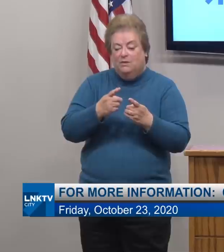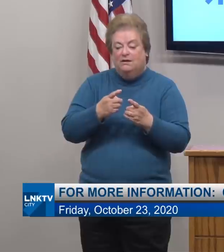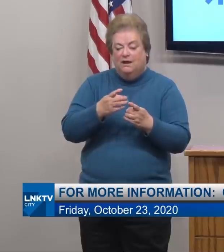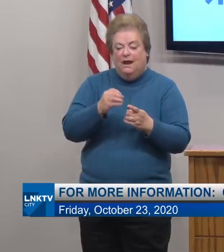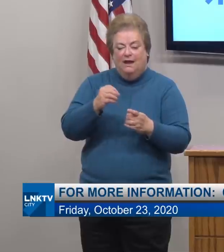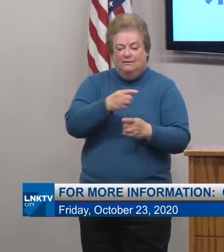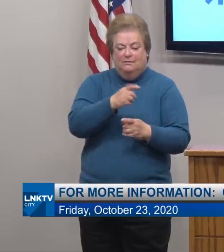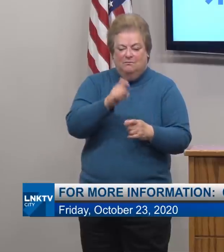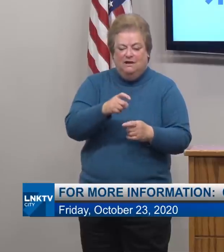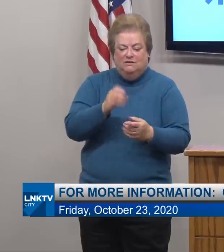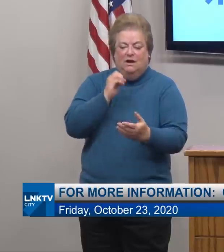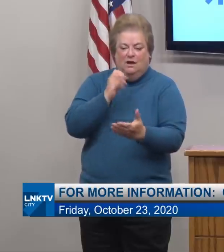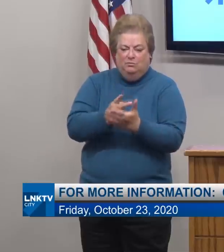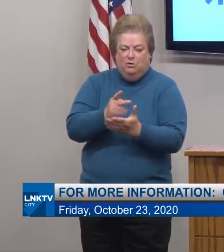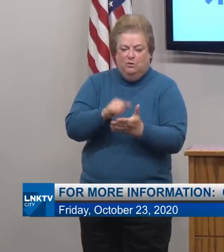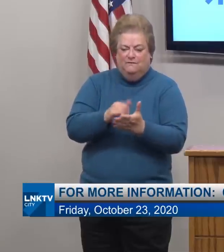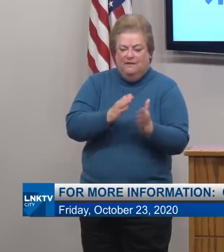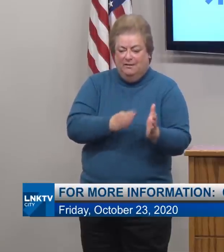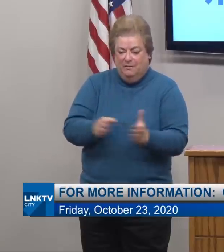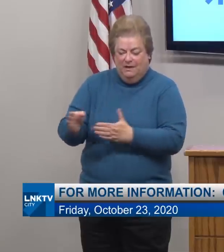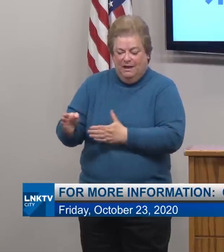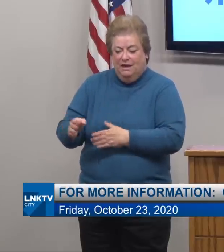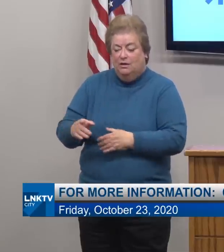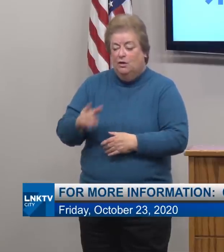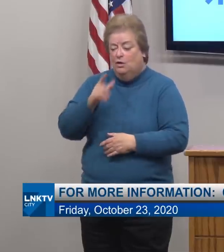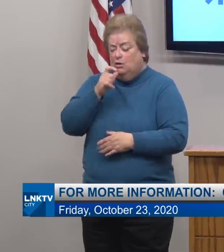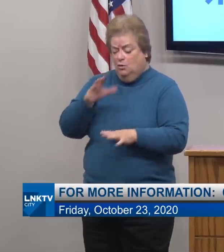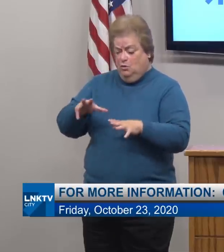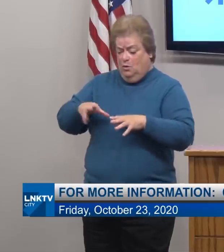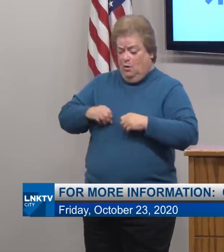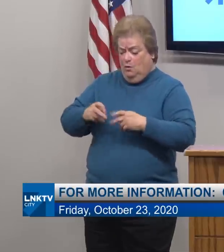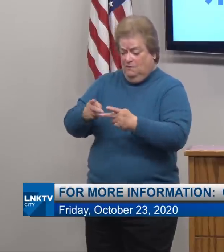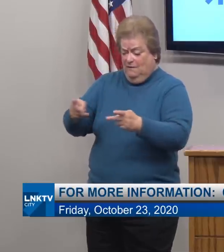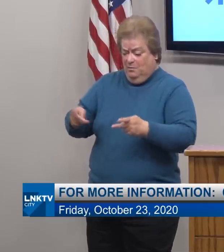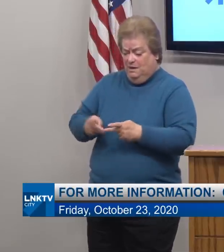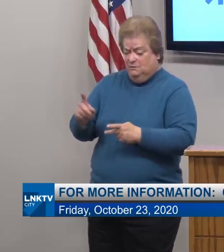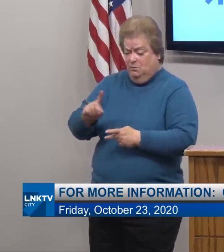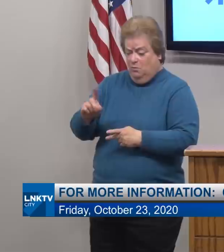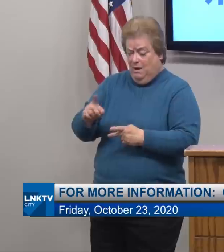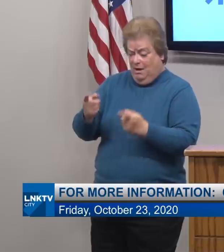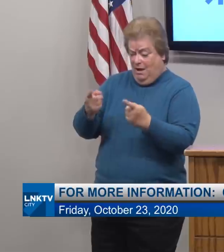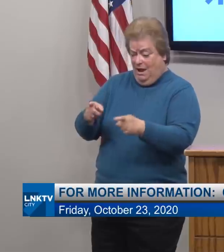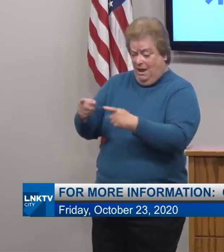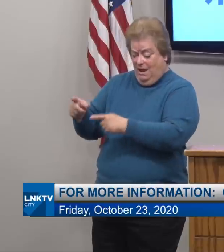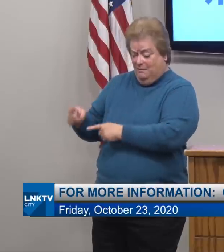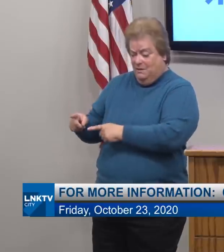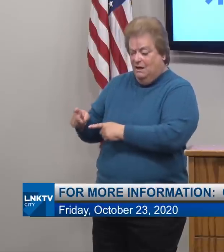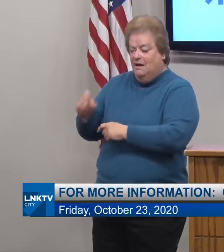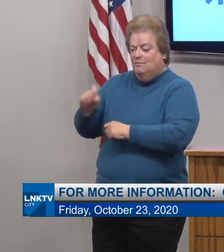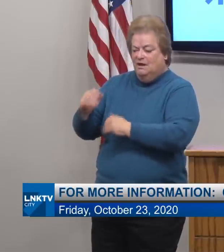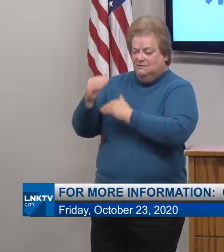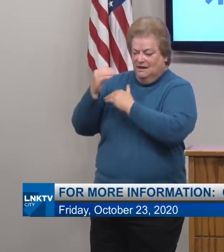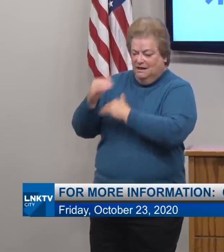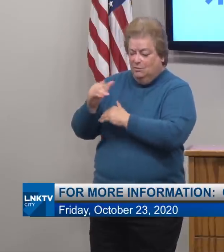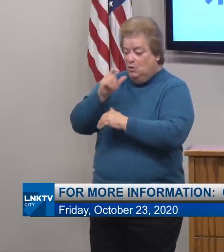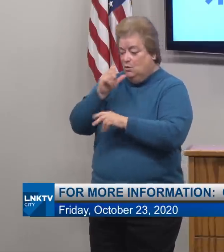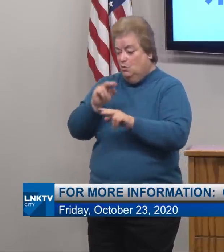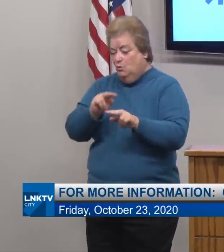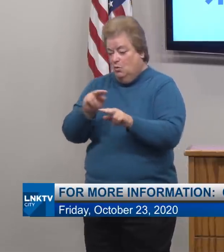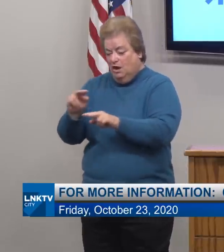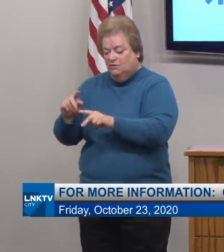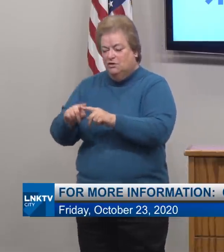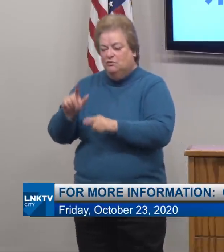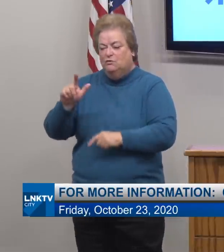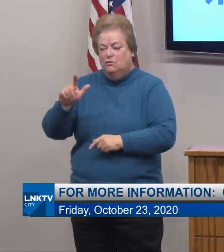events occur the owners of the venues in which the youth sports occur must limit spectators to 25